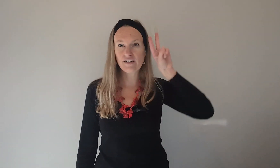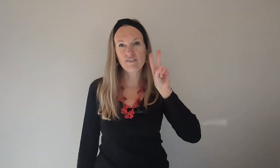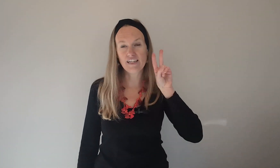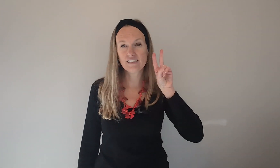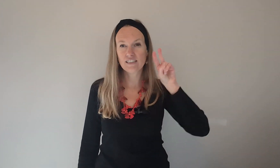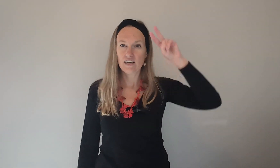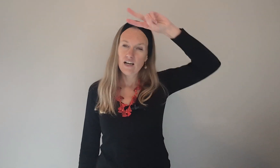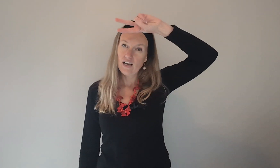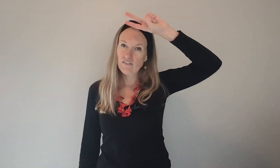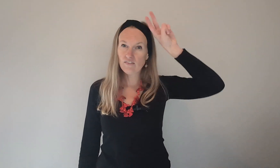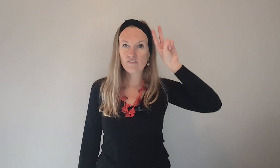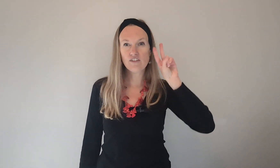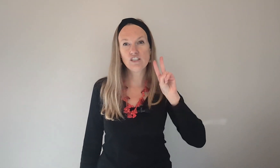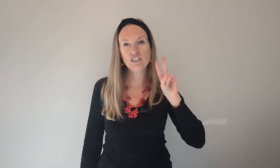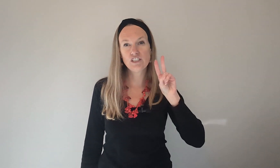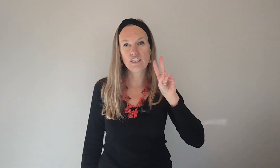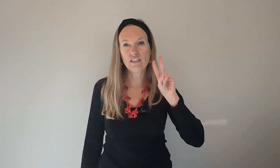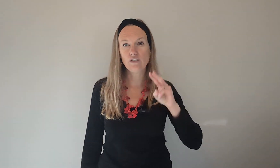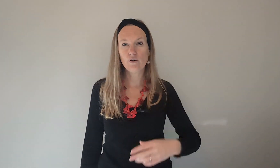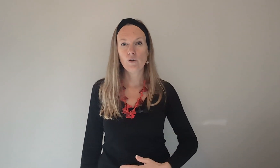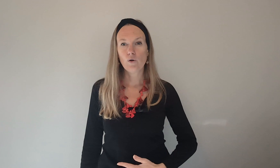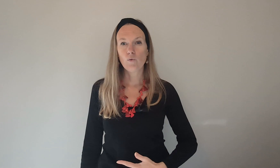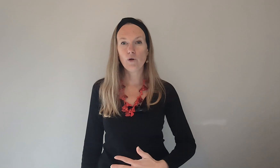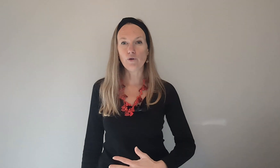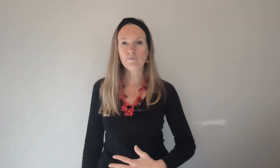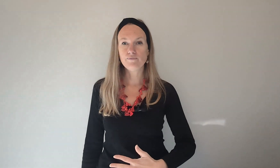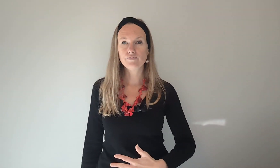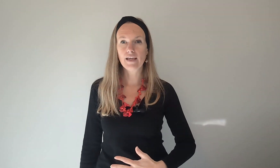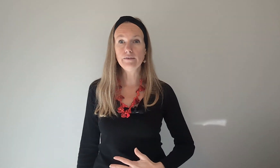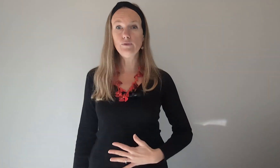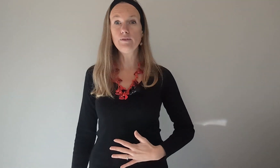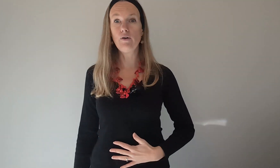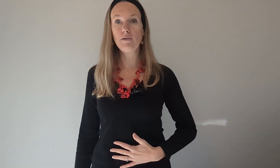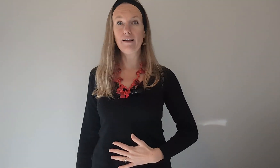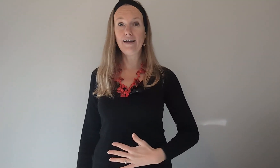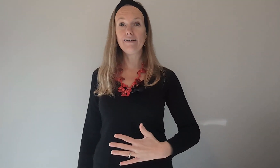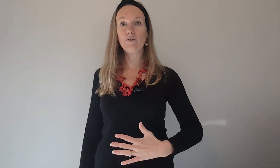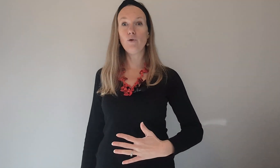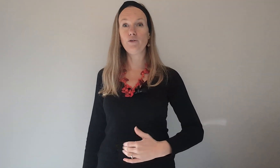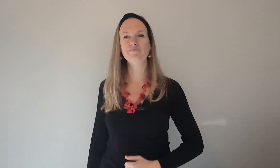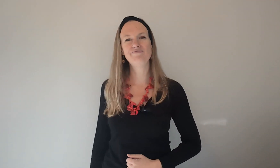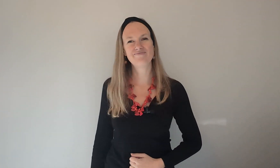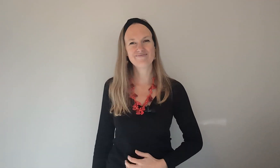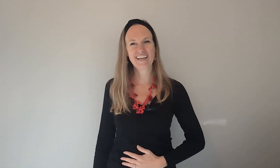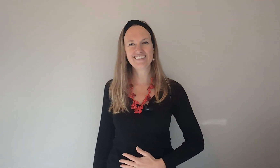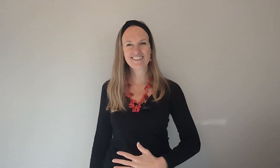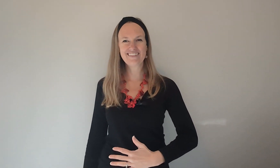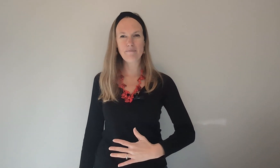your face. Of a virgin womb. Okay, go up a little higher there, womb. Okay, showing that